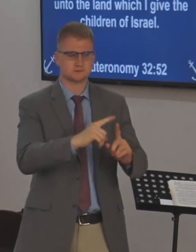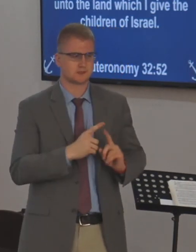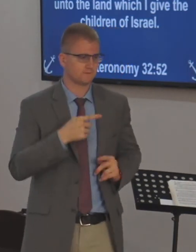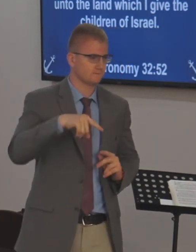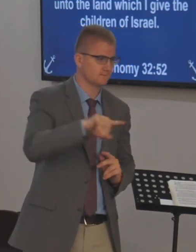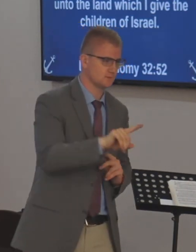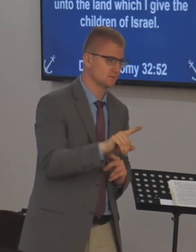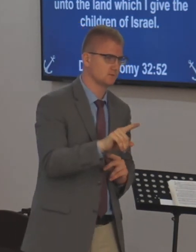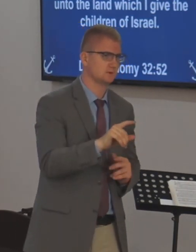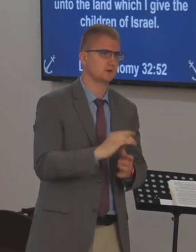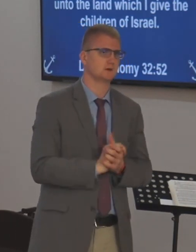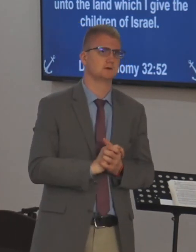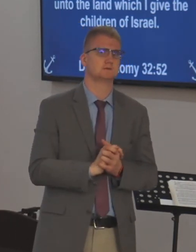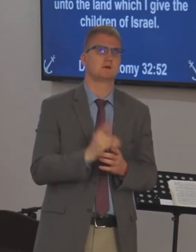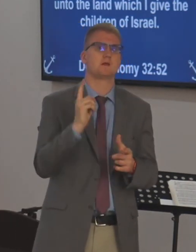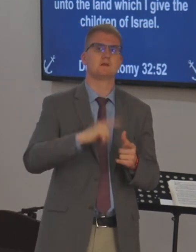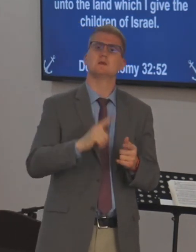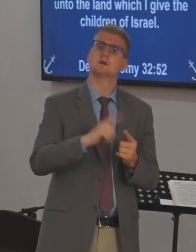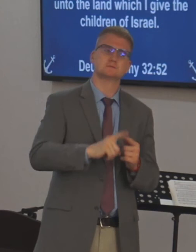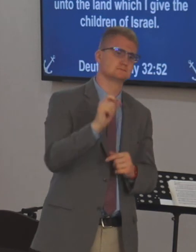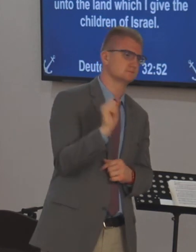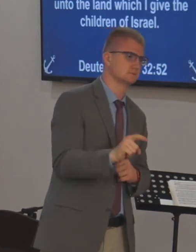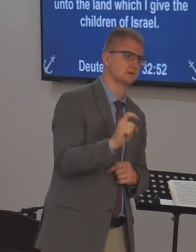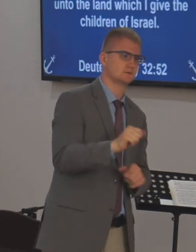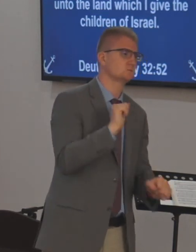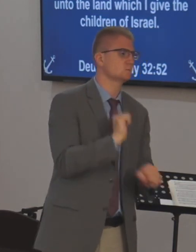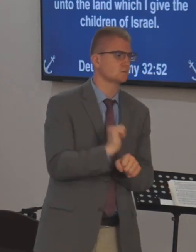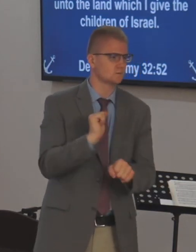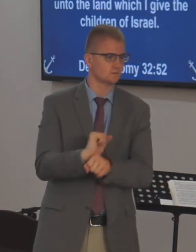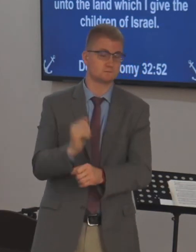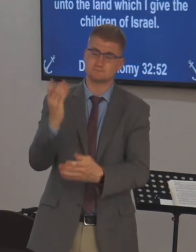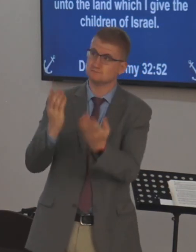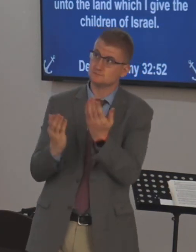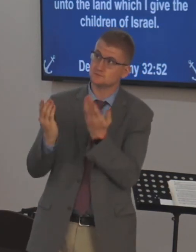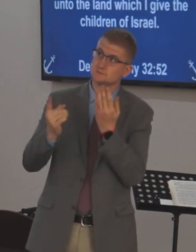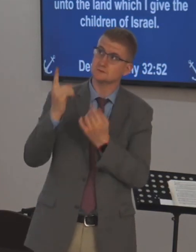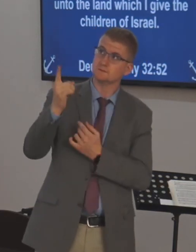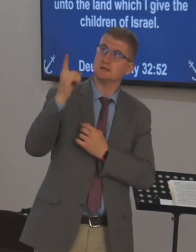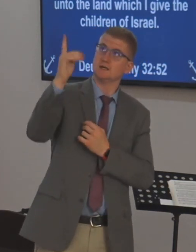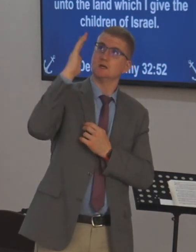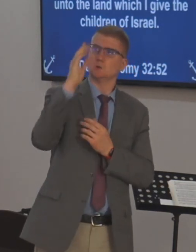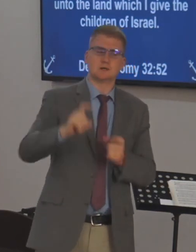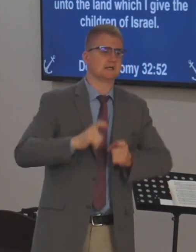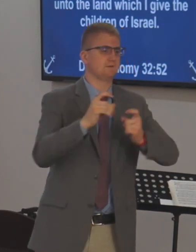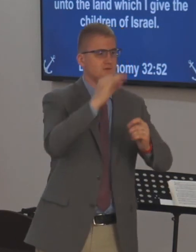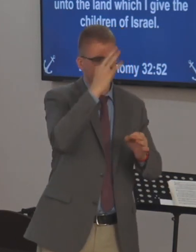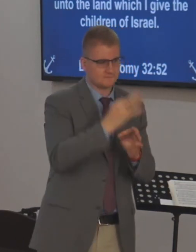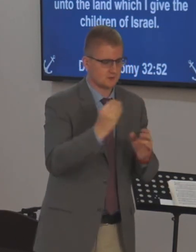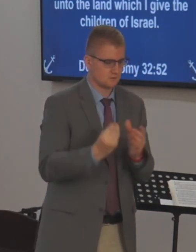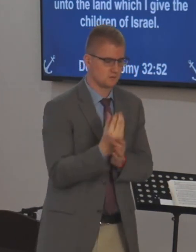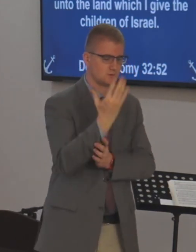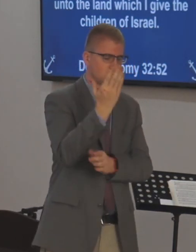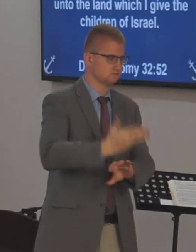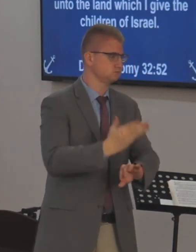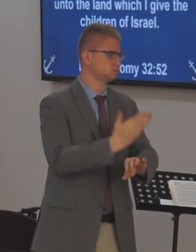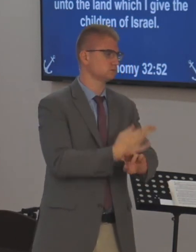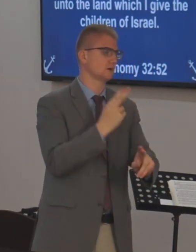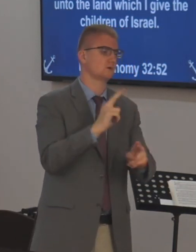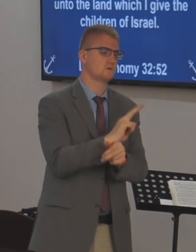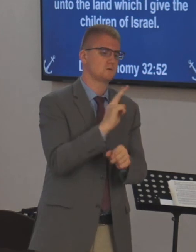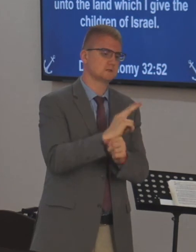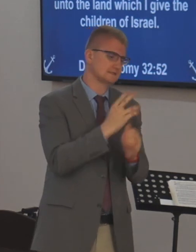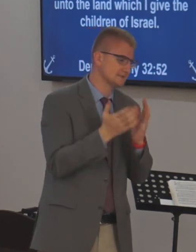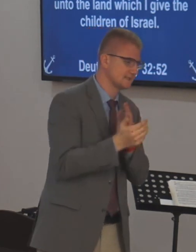to work in the sense of he'll give you the faith to grow, to be able to do and use the gifts that he's given